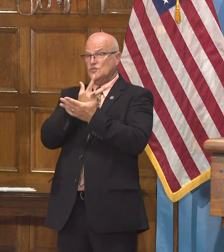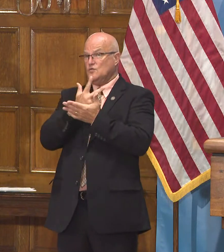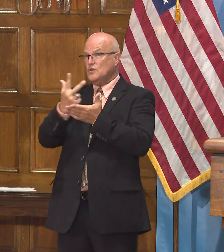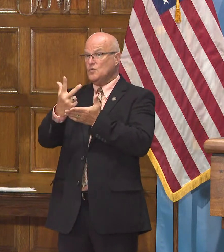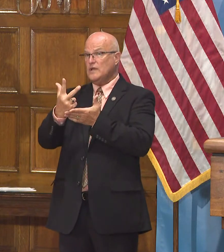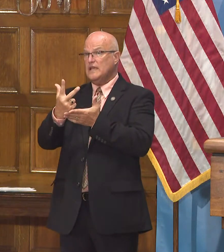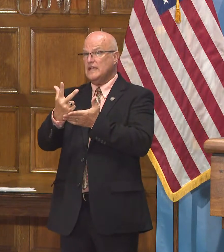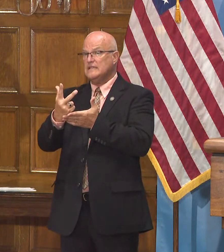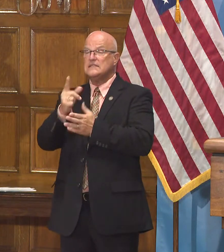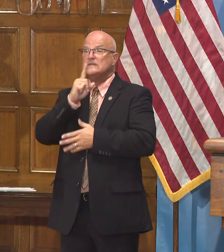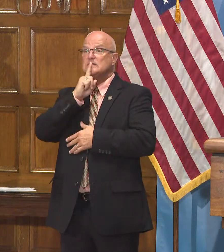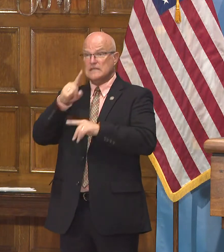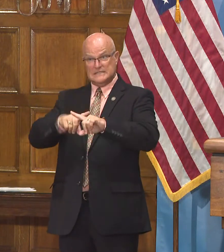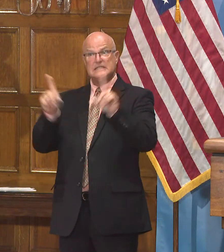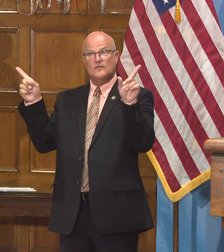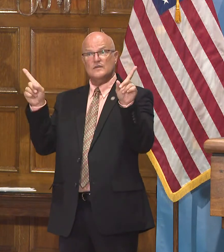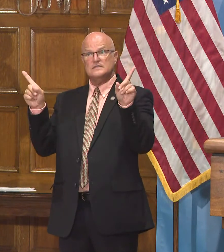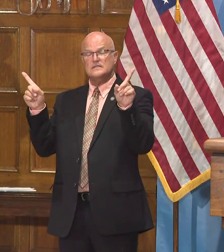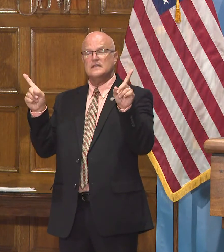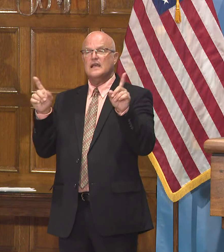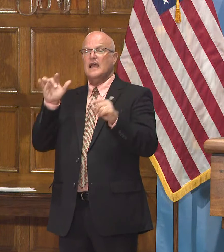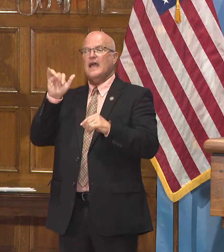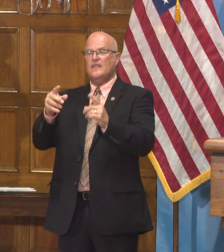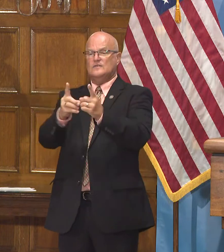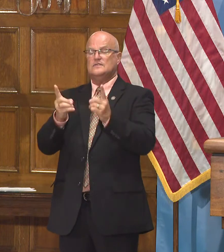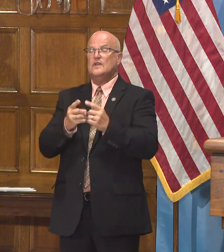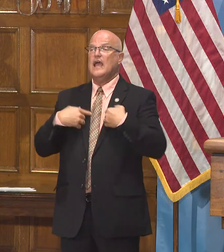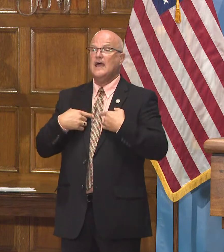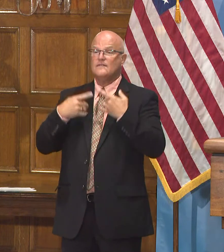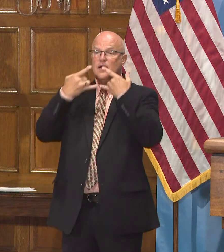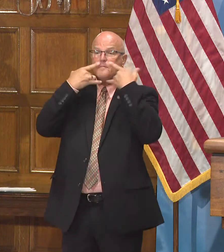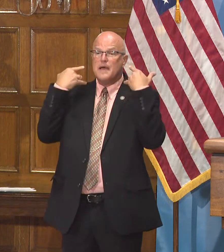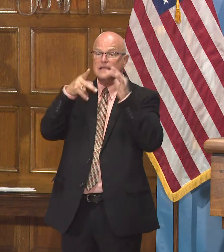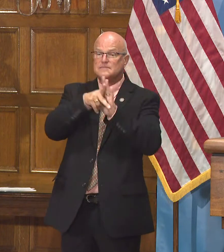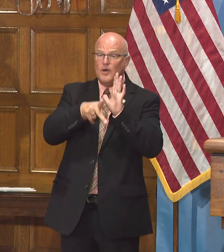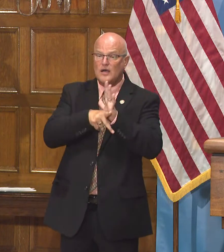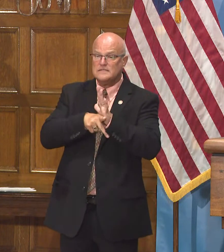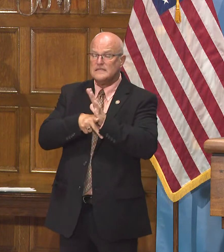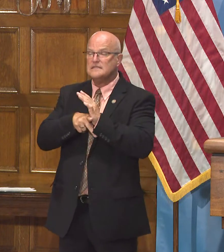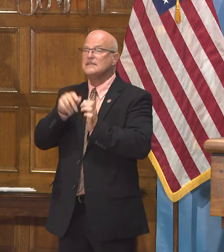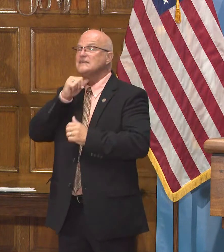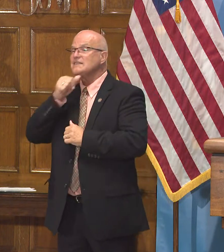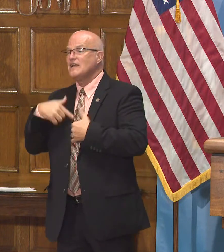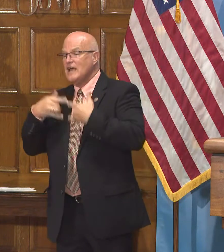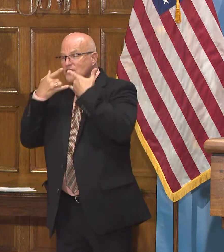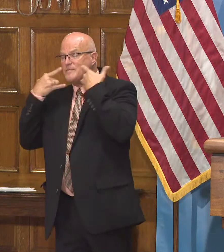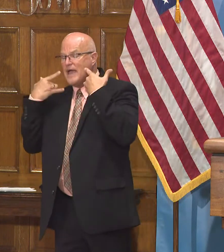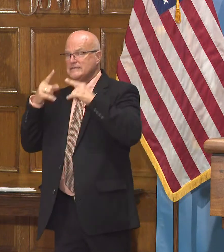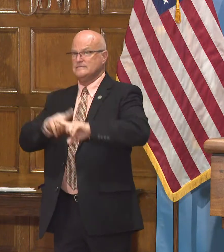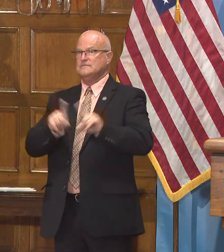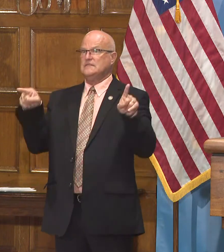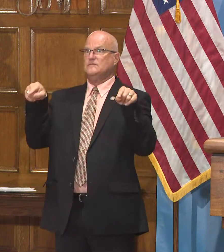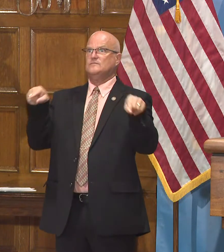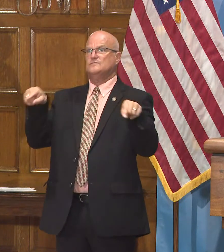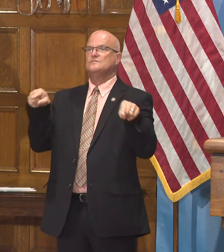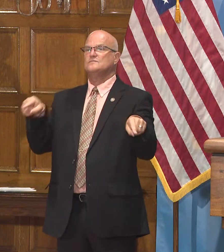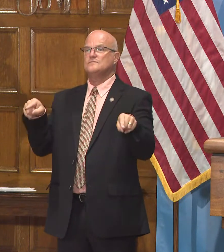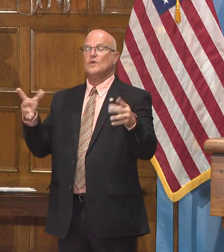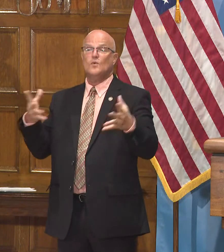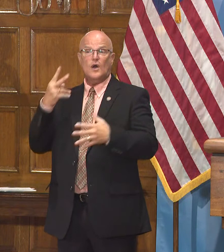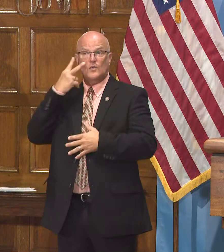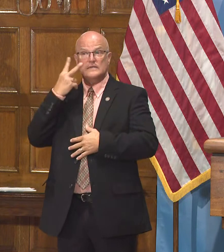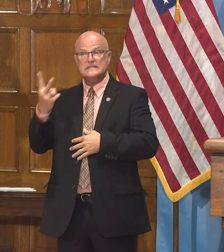weeks there definitely is a difference in those districts that had mask policies versus those that did not. What we are seeing and